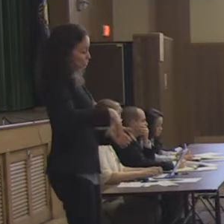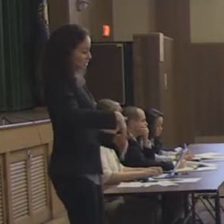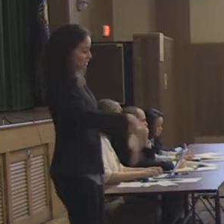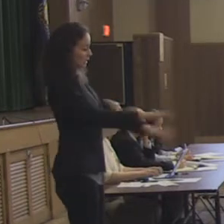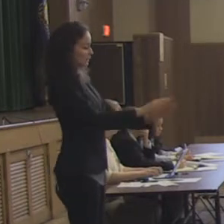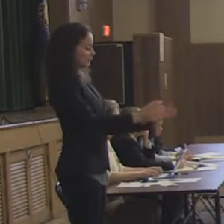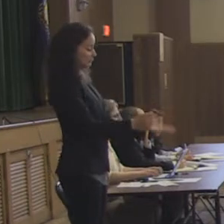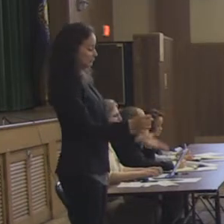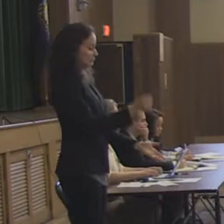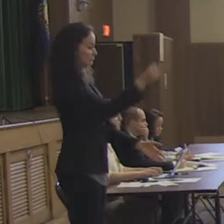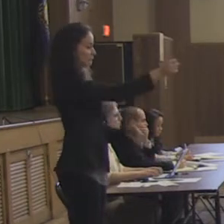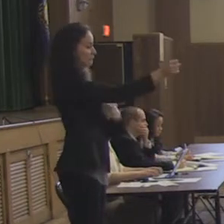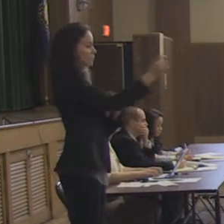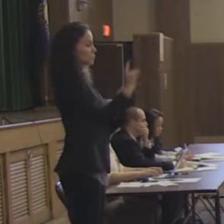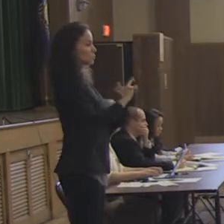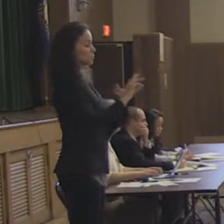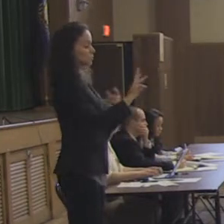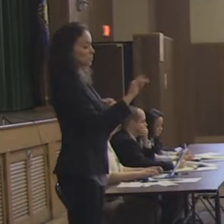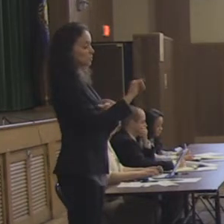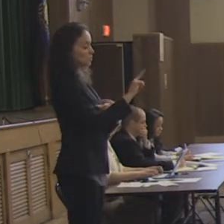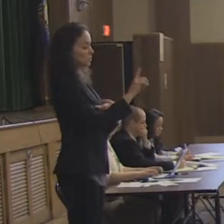to wilderness